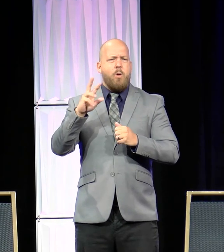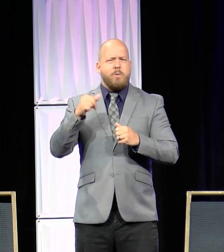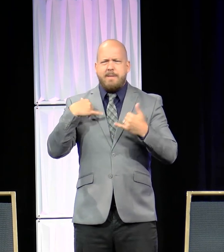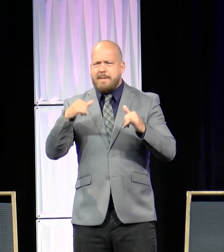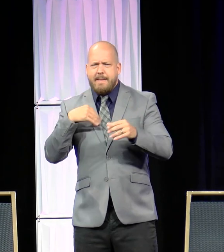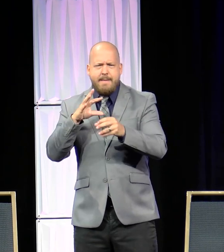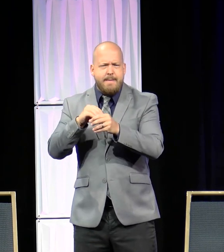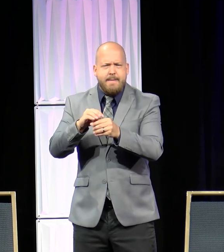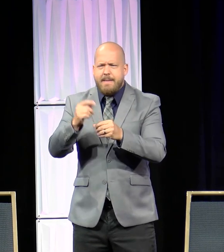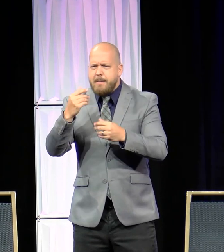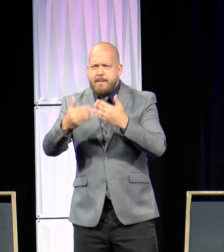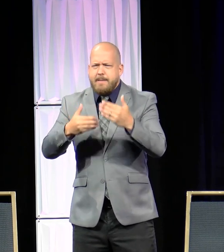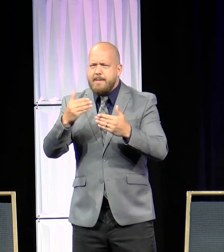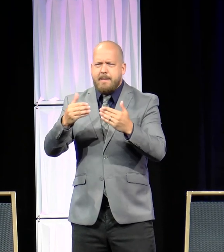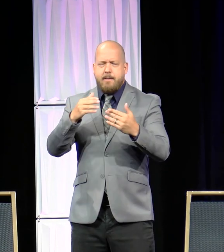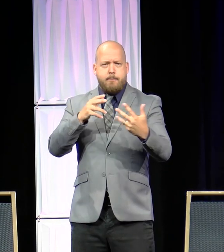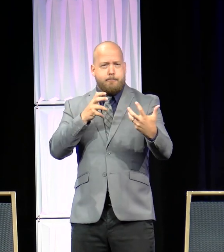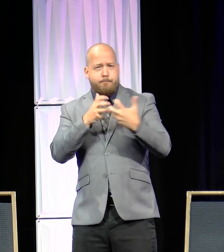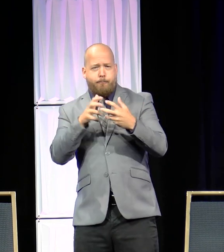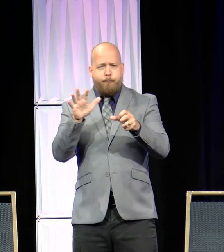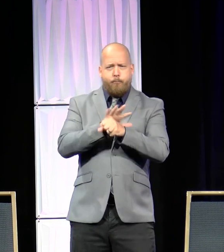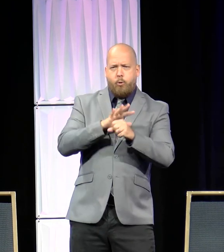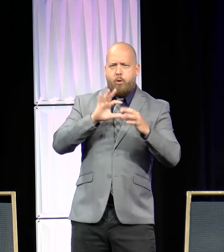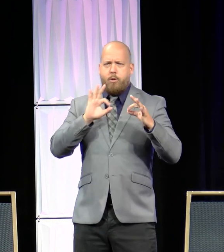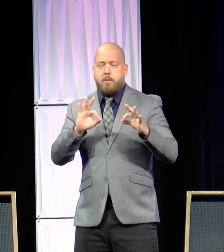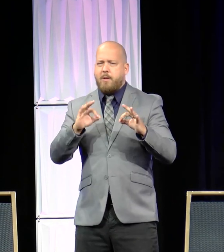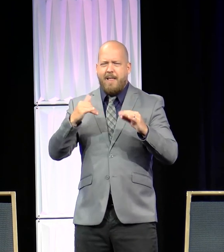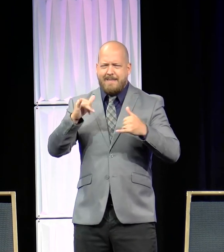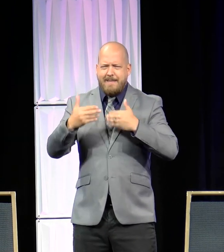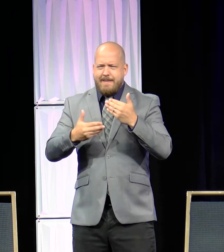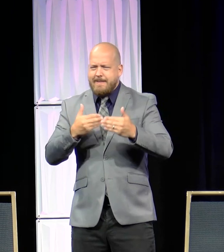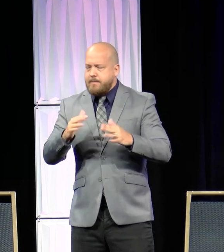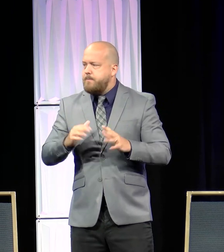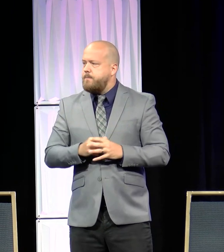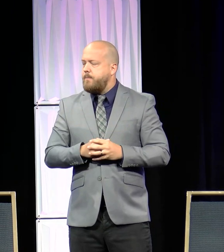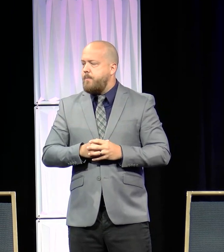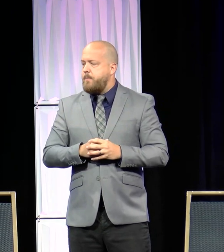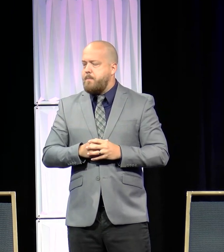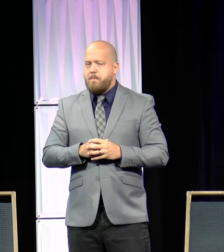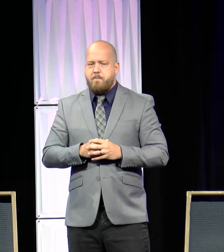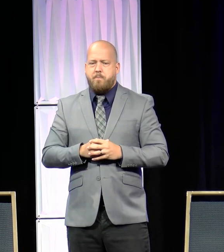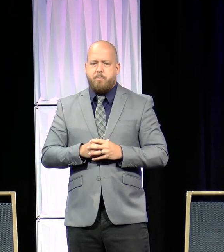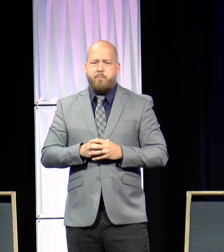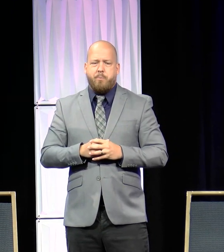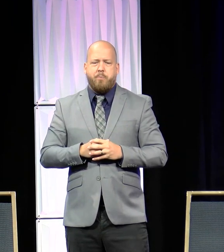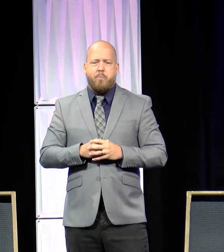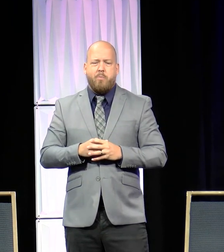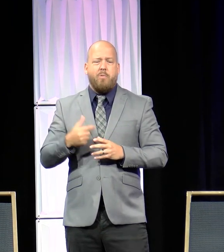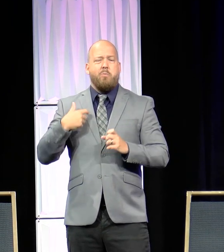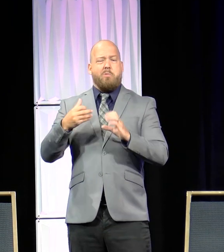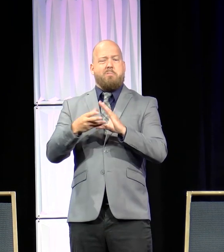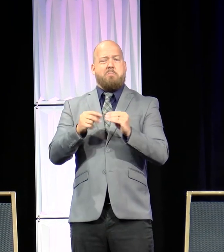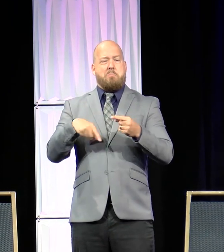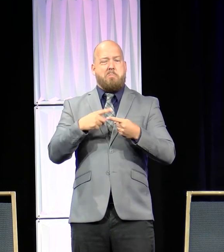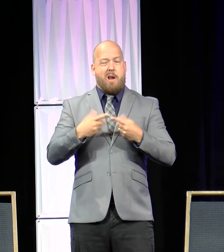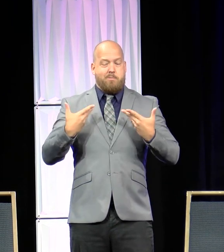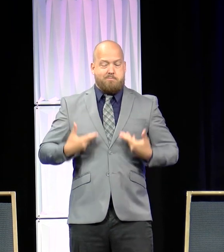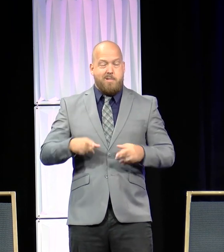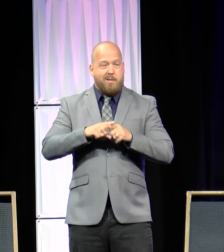I want to say, as a black man, as a black male identified person,